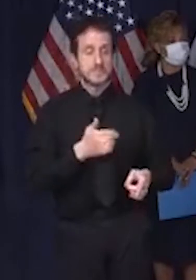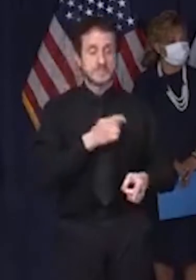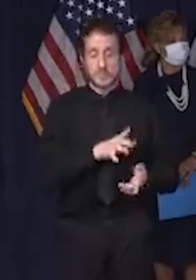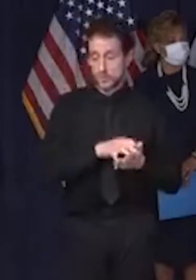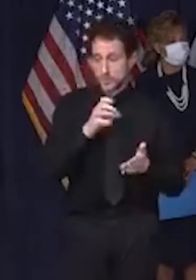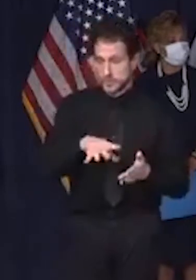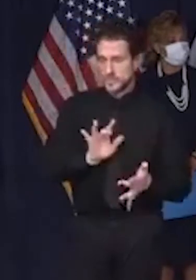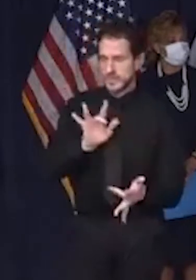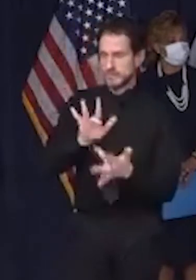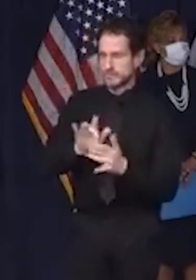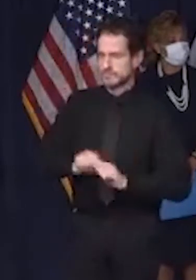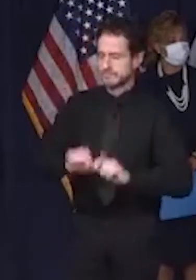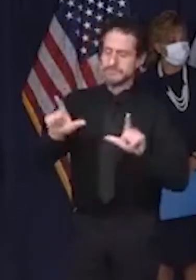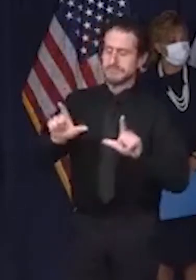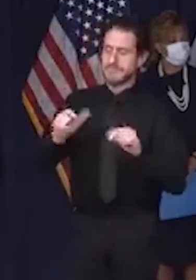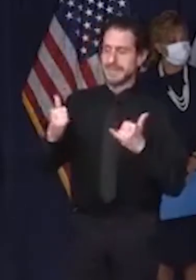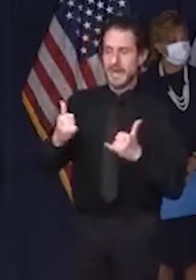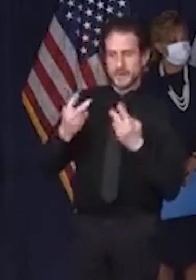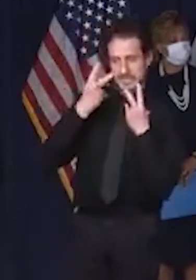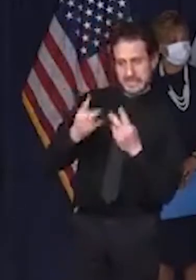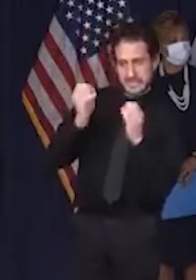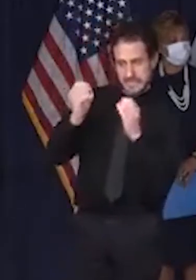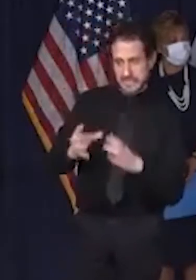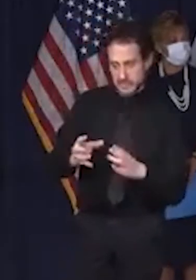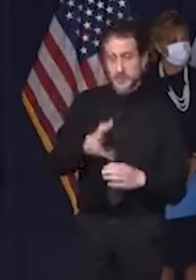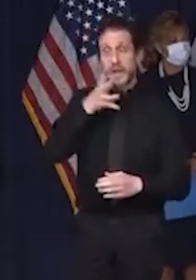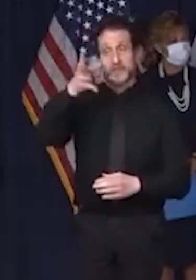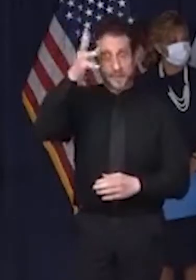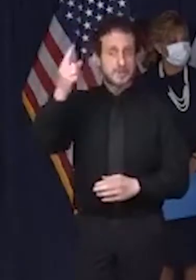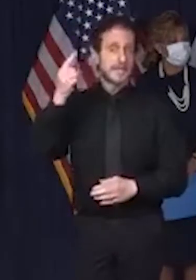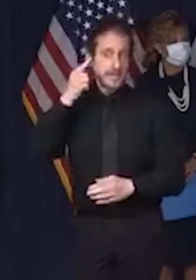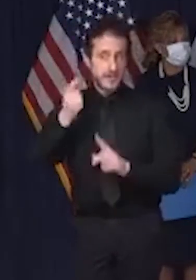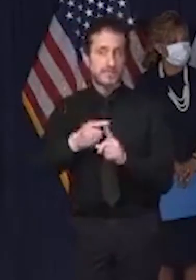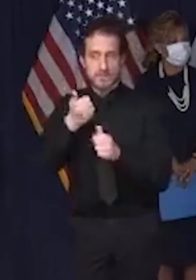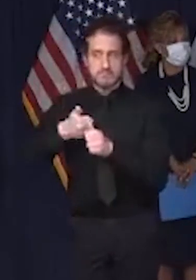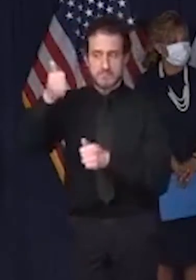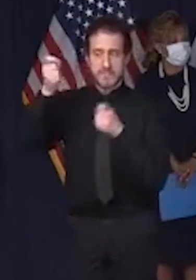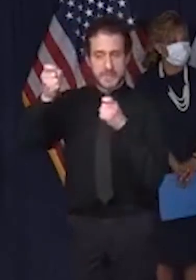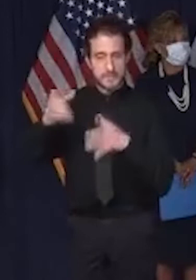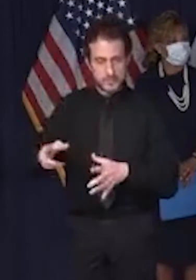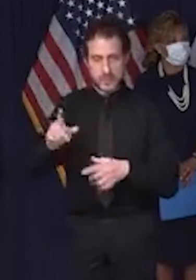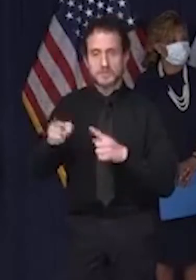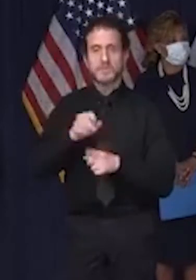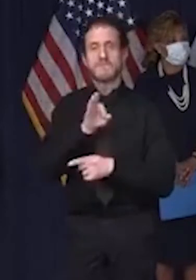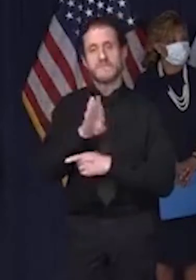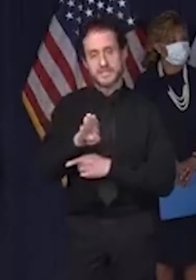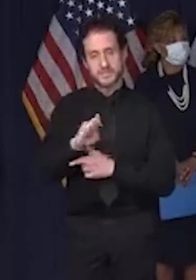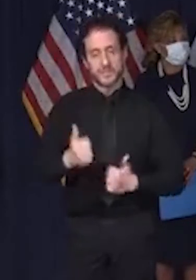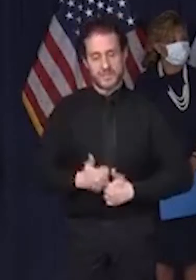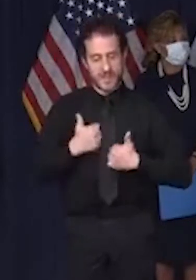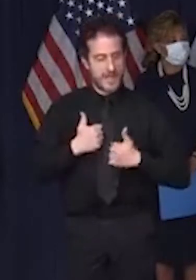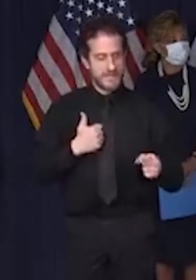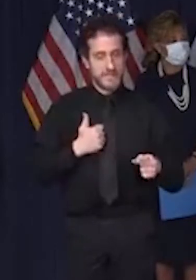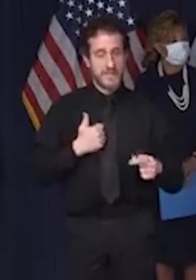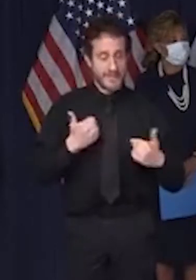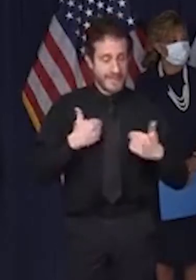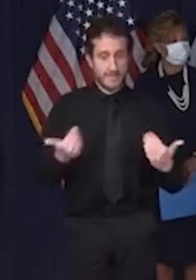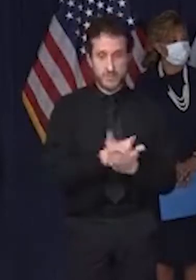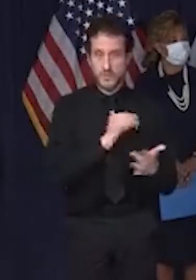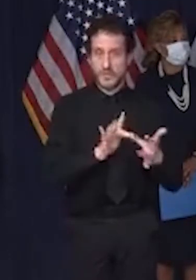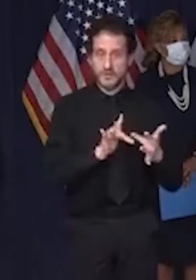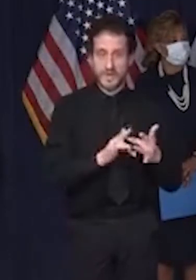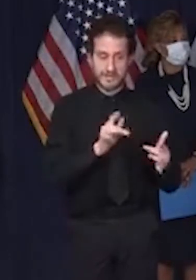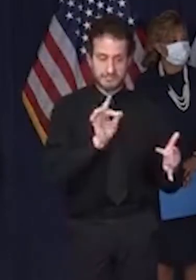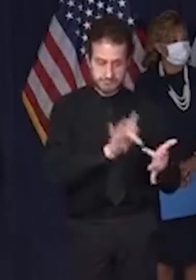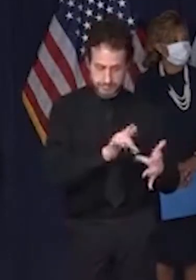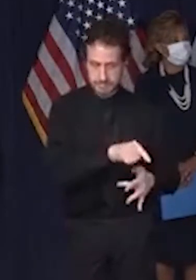area parents the opportunity to hear directly from Redbud administrators on Facebook Live. And in Macoupin